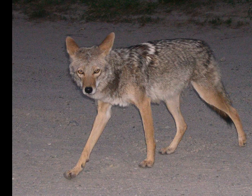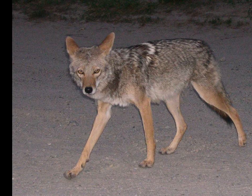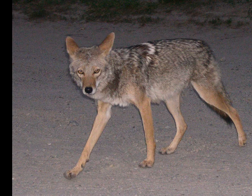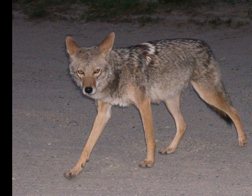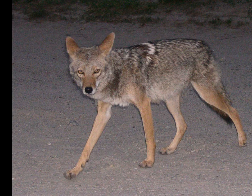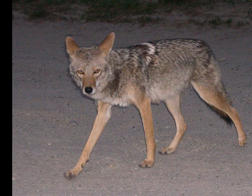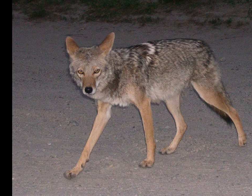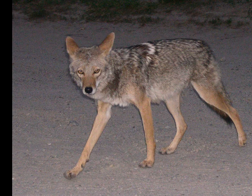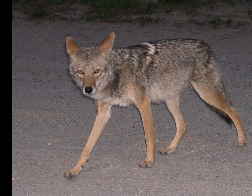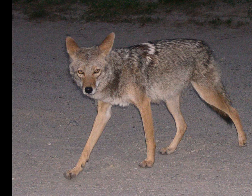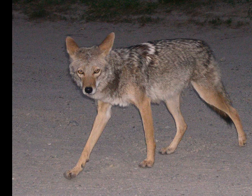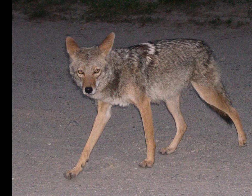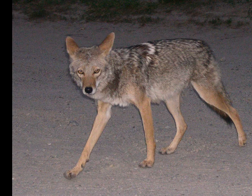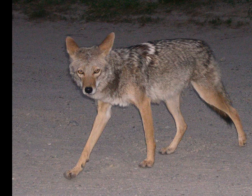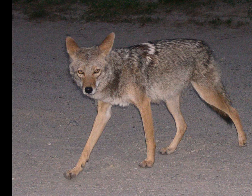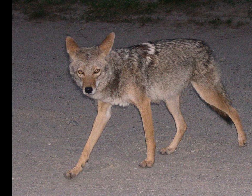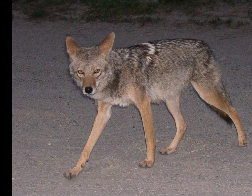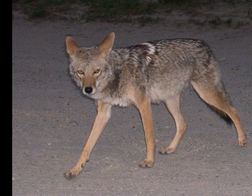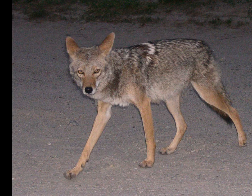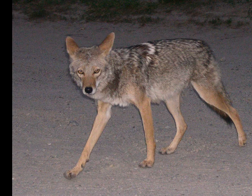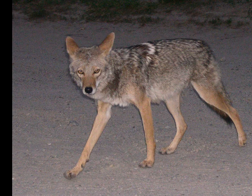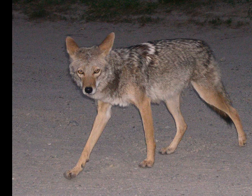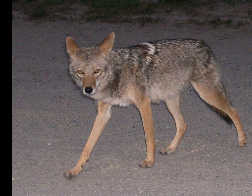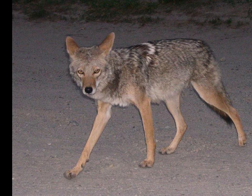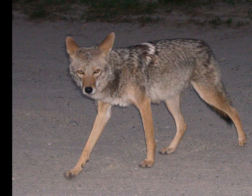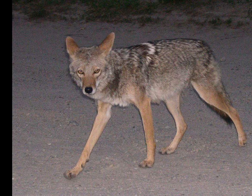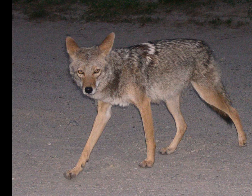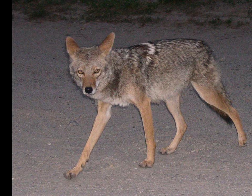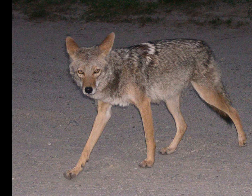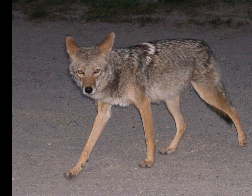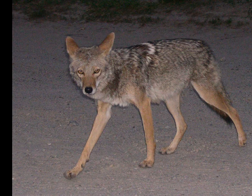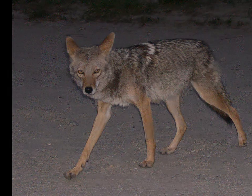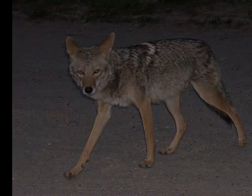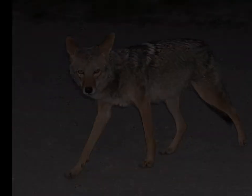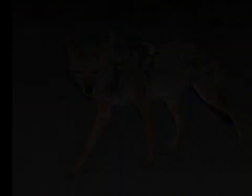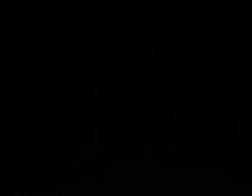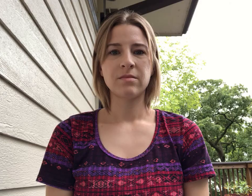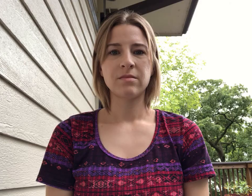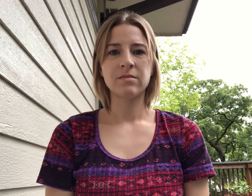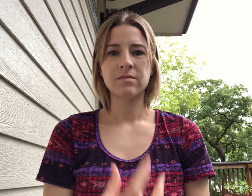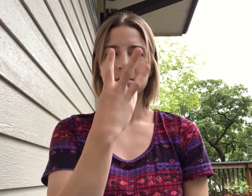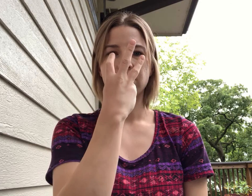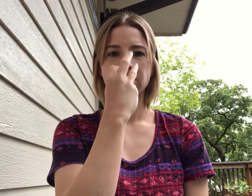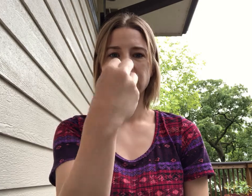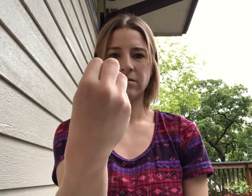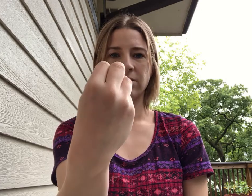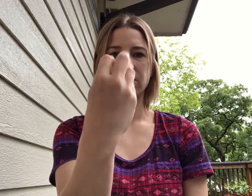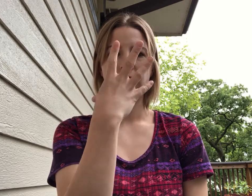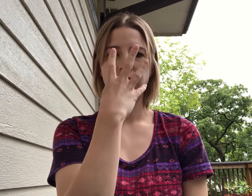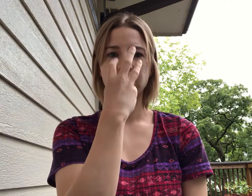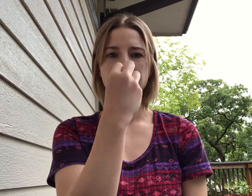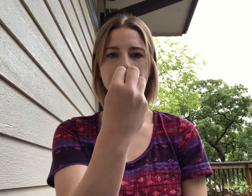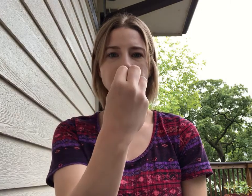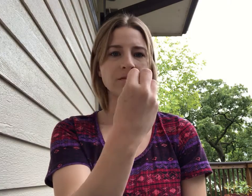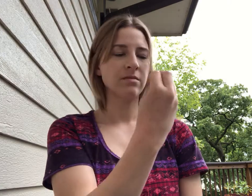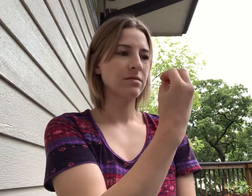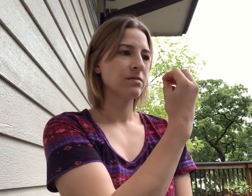and likes to be alone. To sign for wolf, use your fingers to draw out a long snout away from